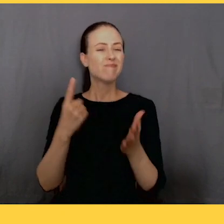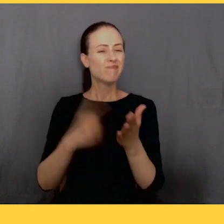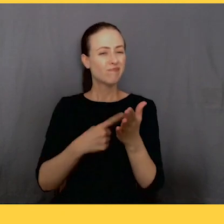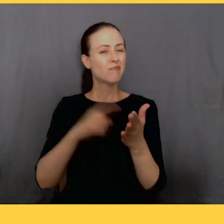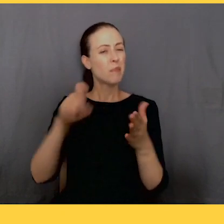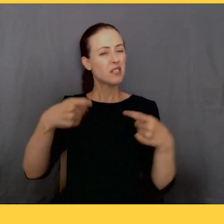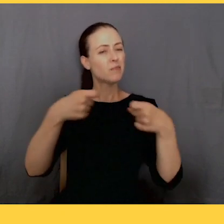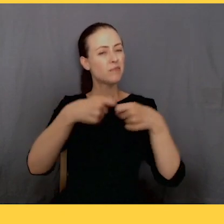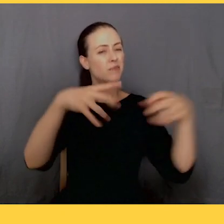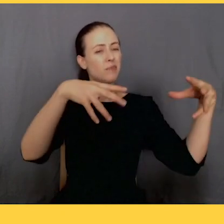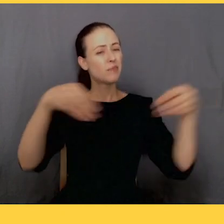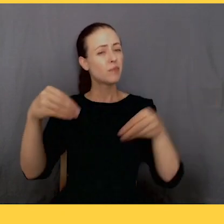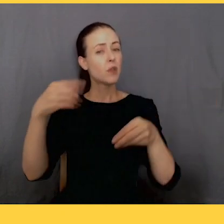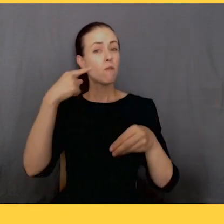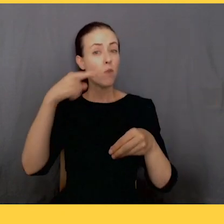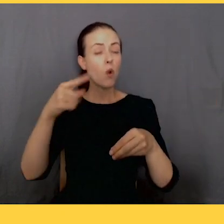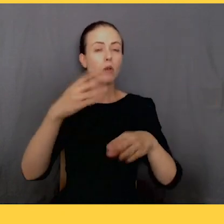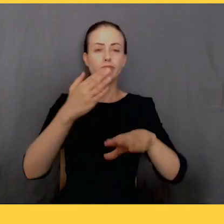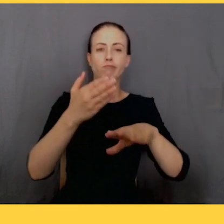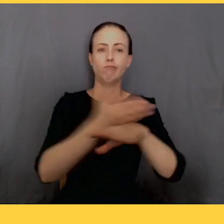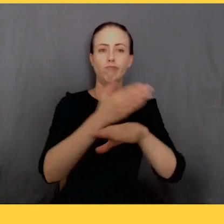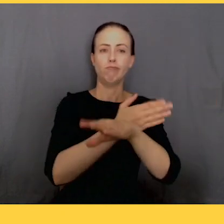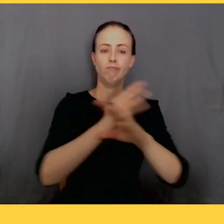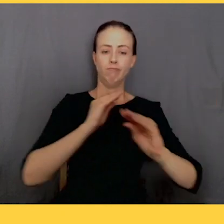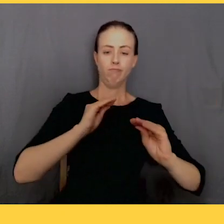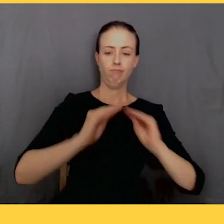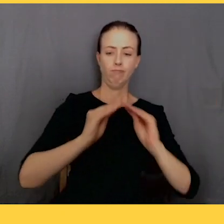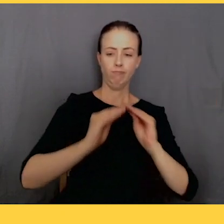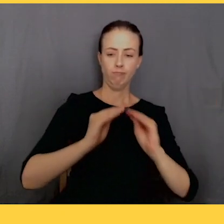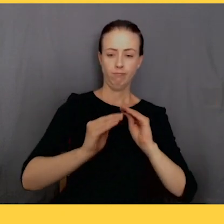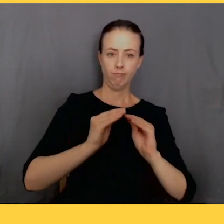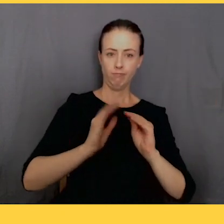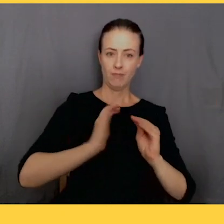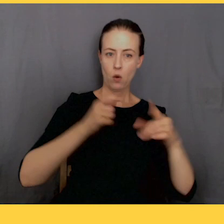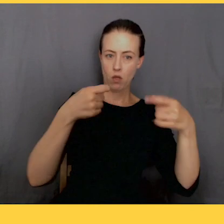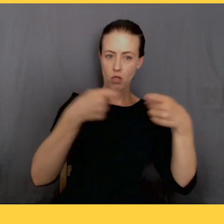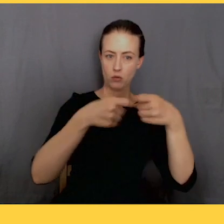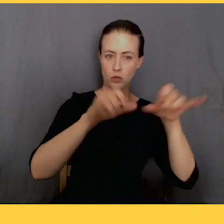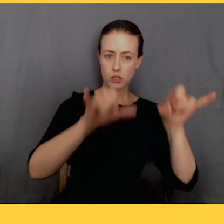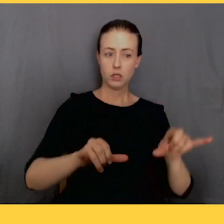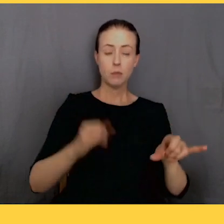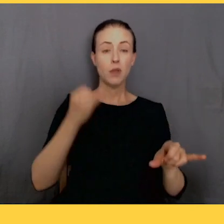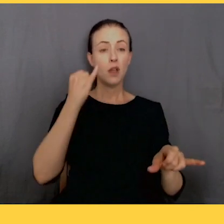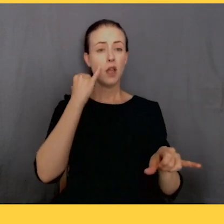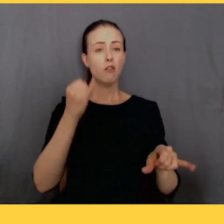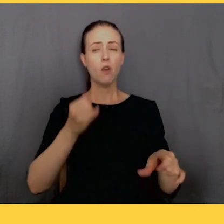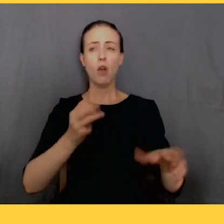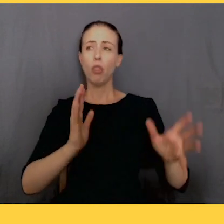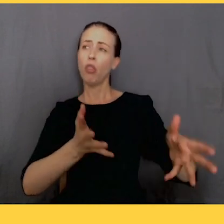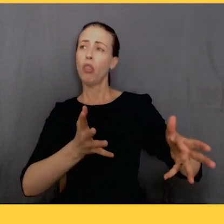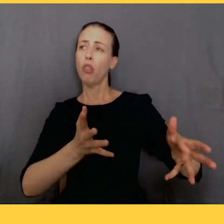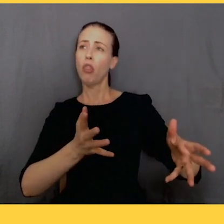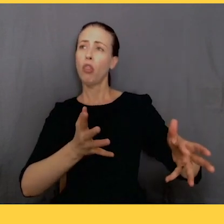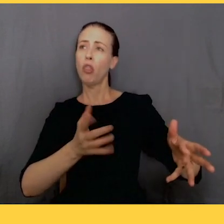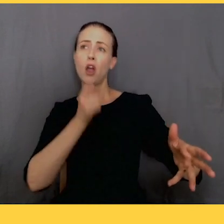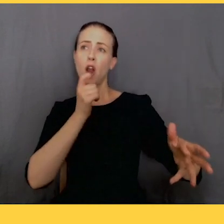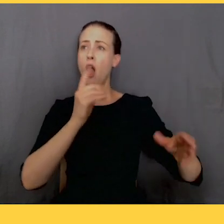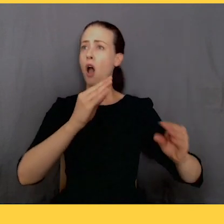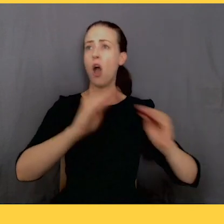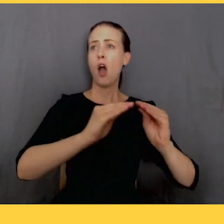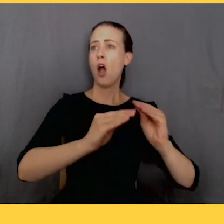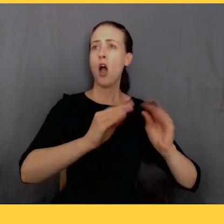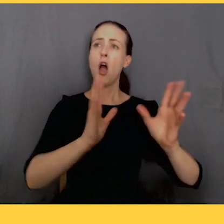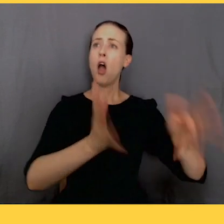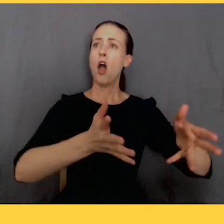critical work can inadvertently create a larger and more dangerous risks. As such, we continue to perform critical work to make